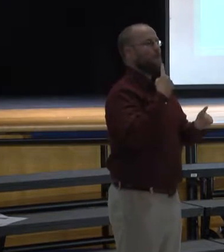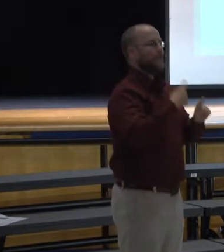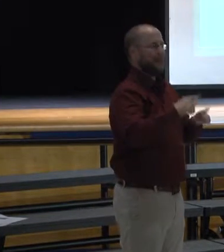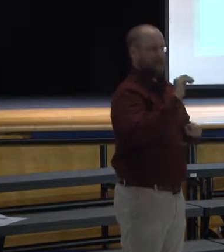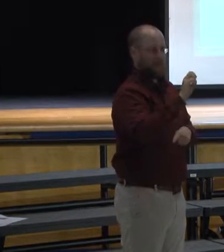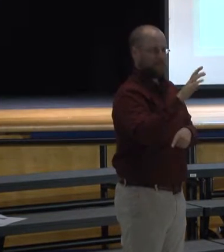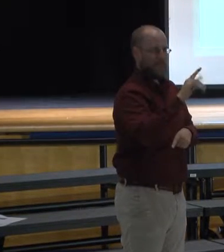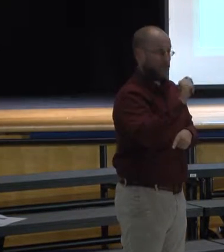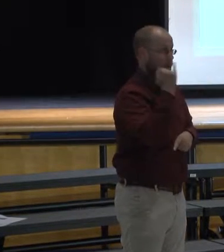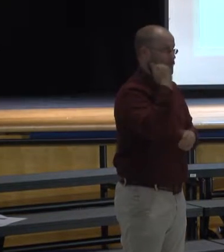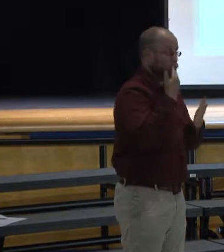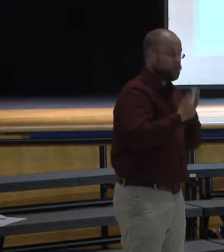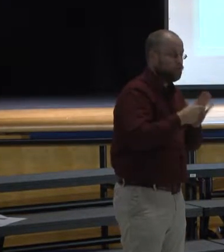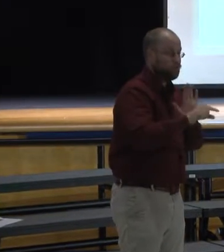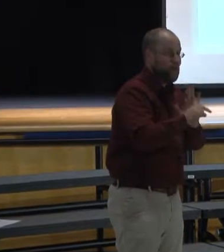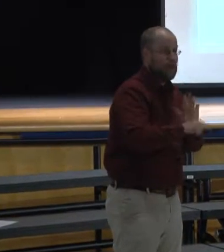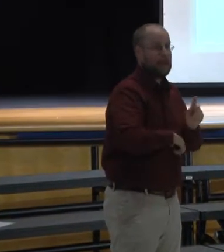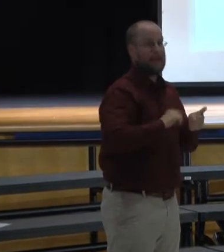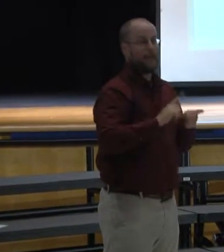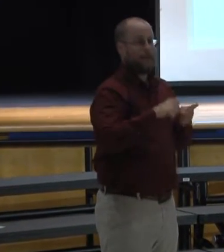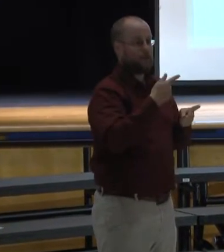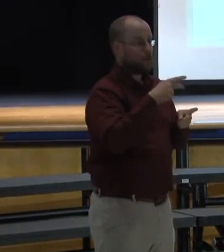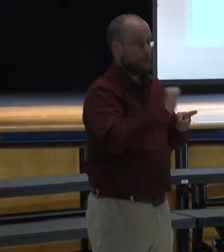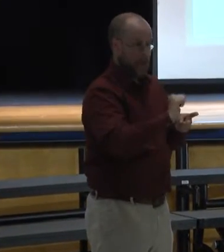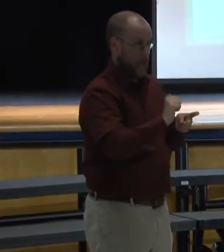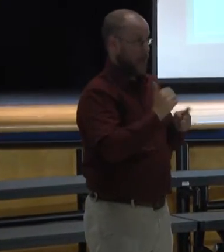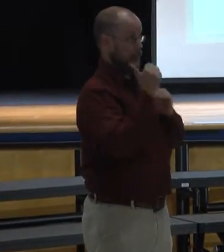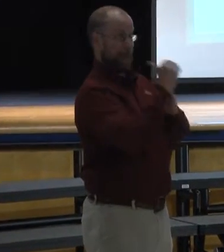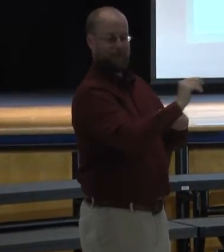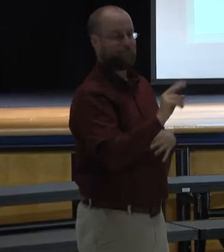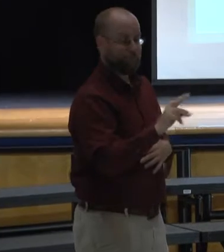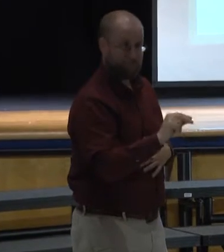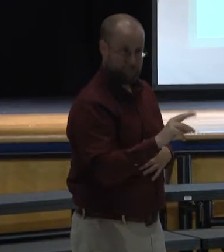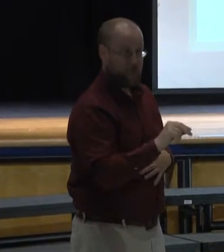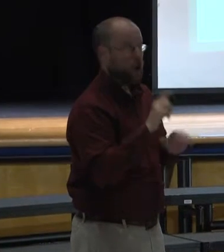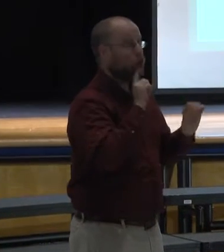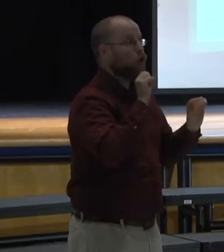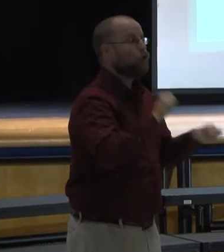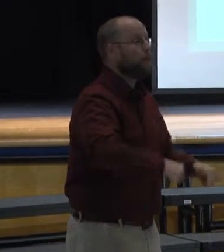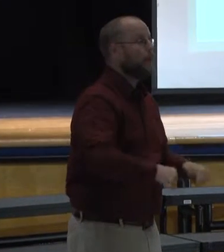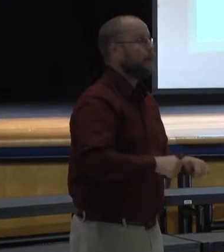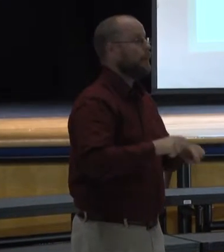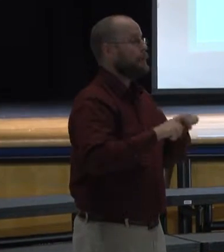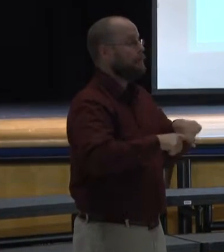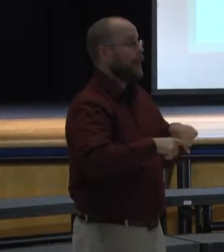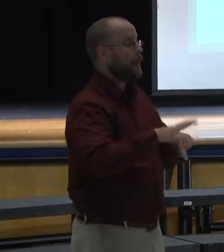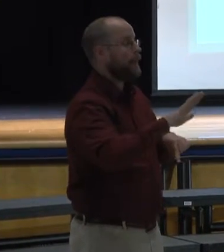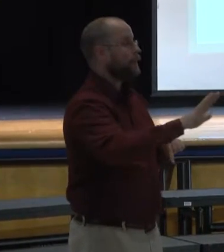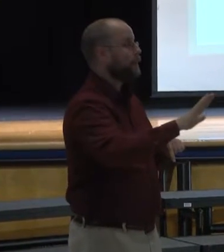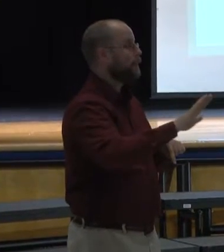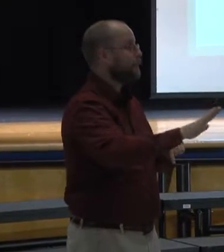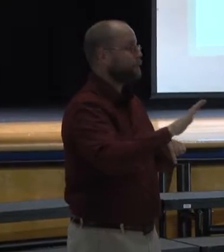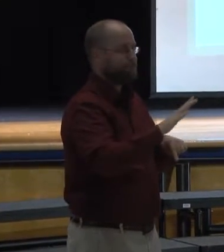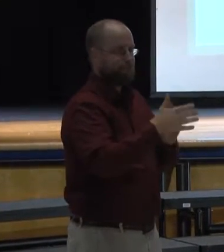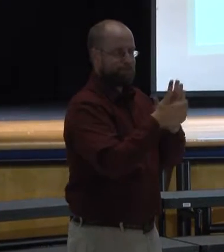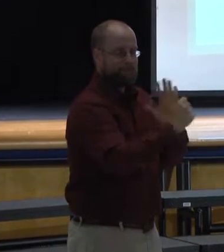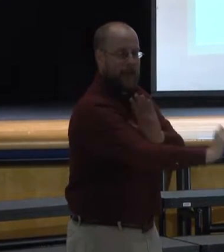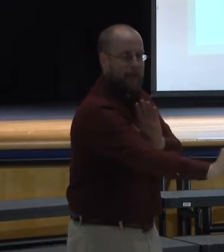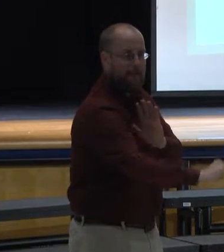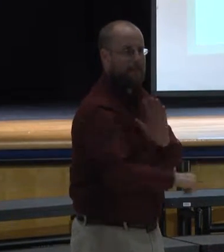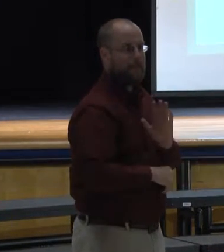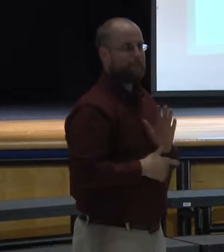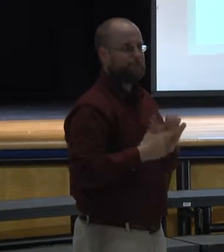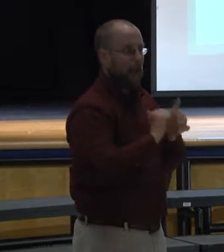doesn't necessarily have to just be grades or scores. It could be based on some sort of talent or along